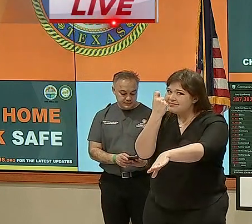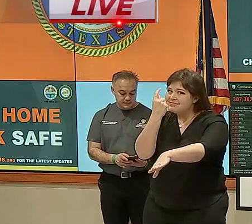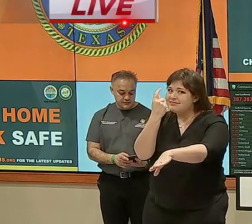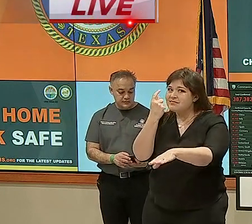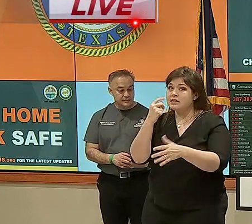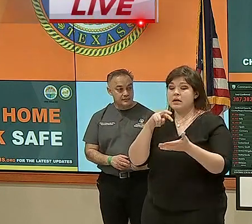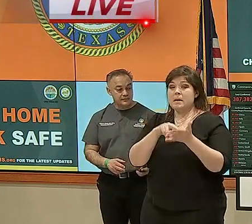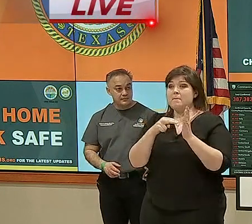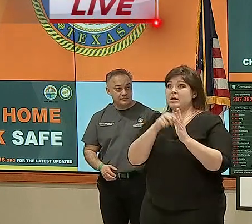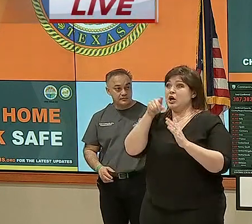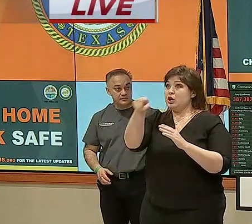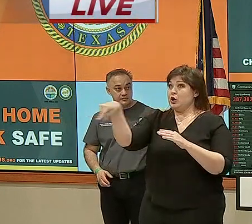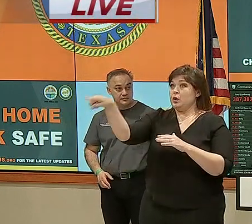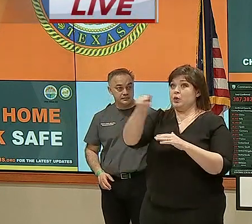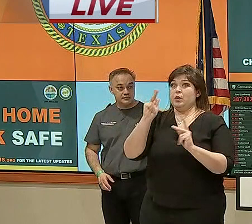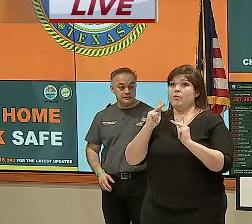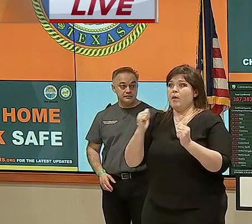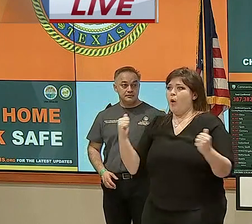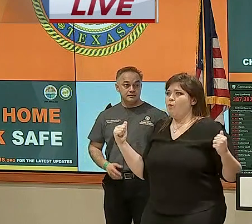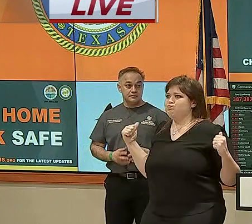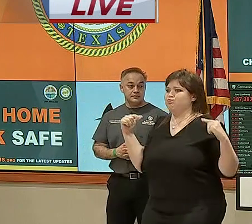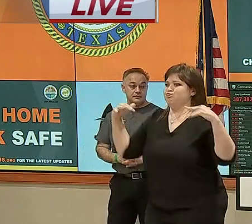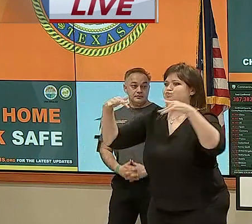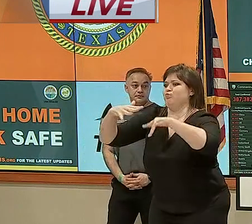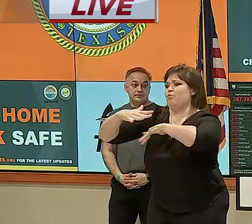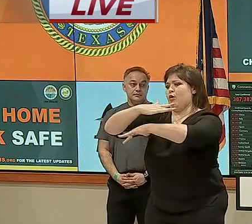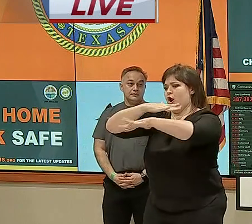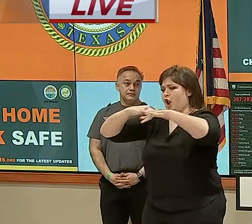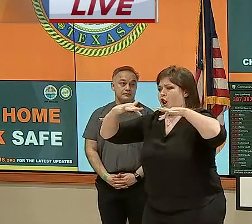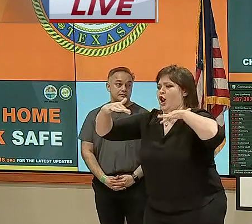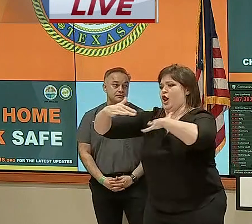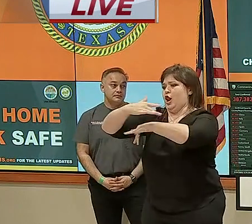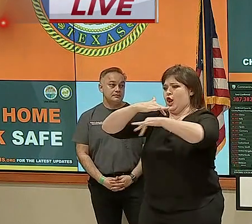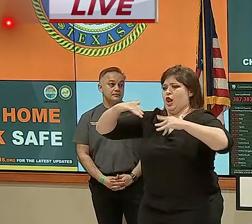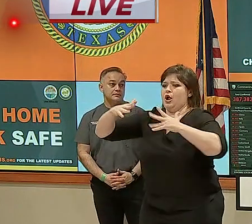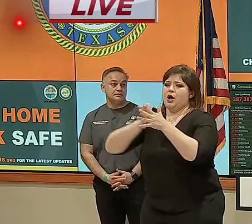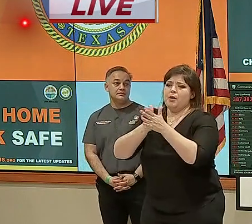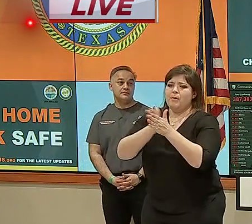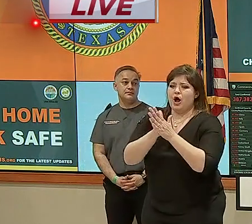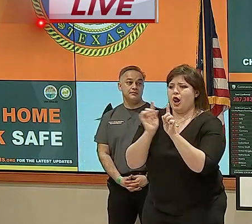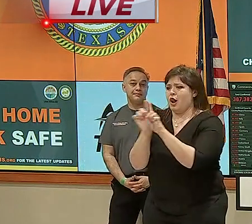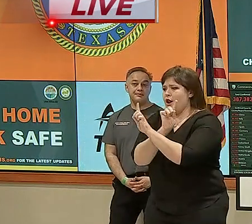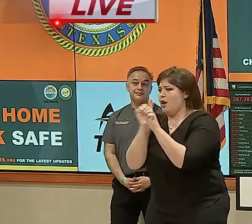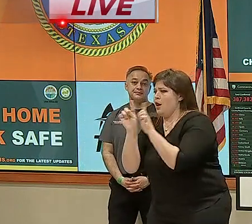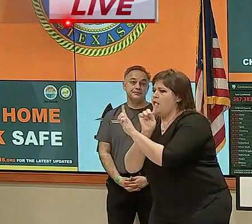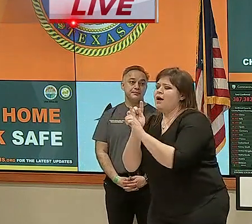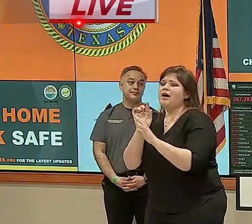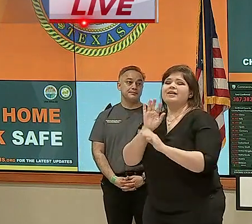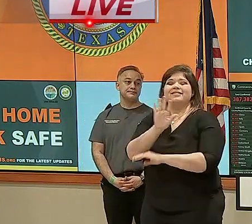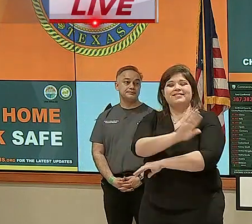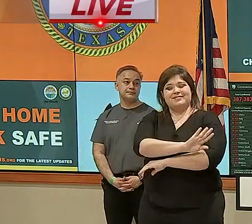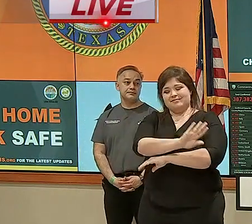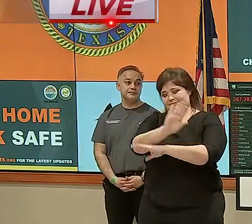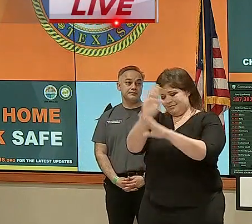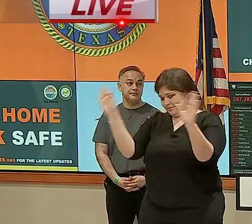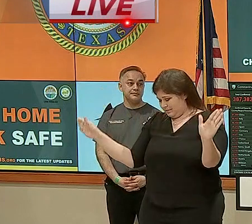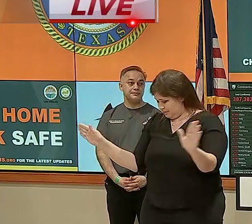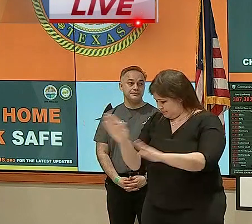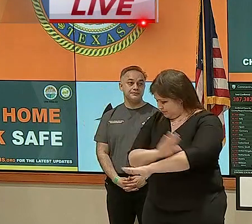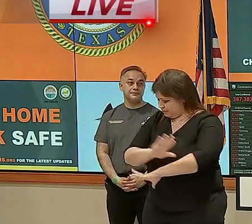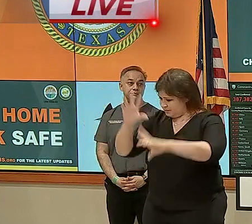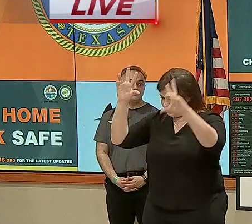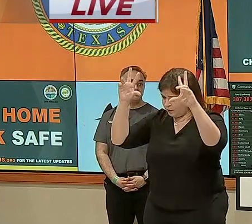can flood the parks and crowd the parks and not engage in social